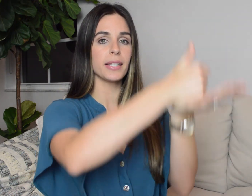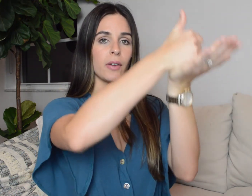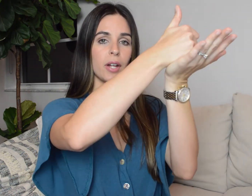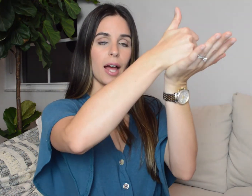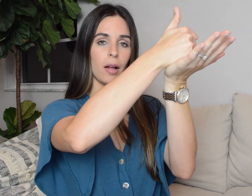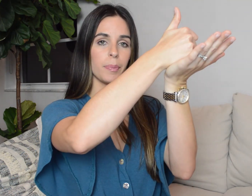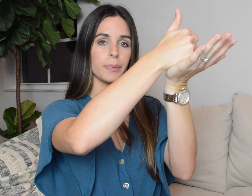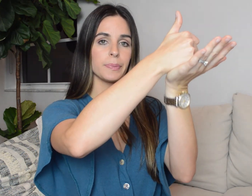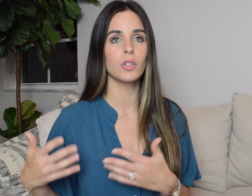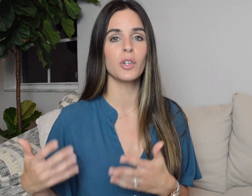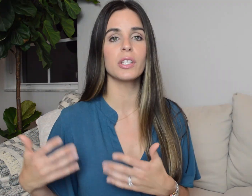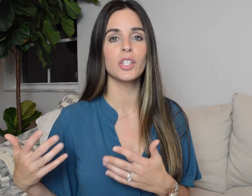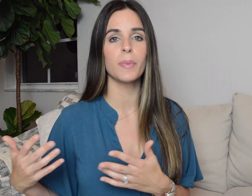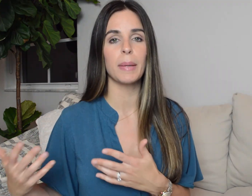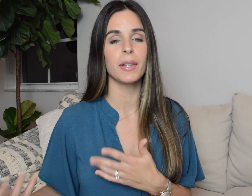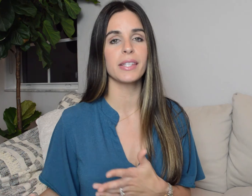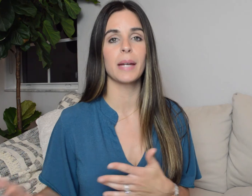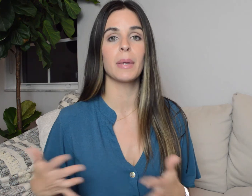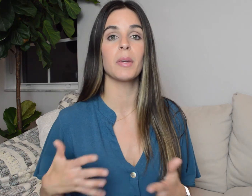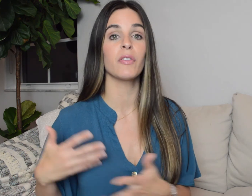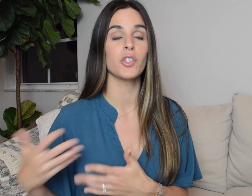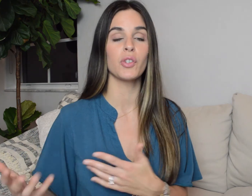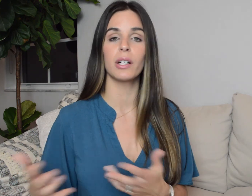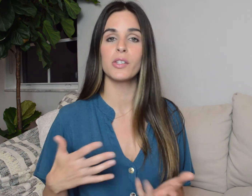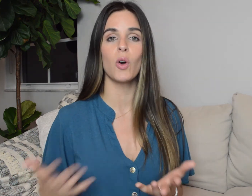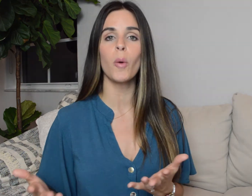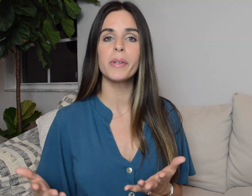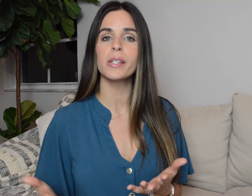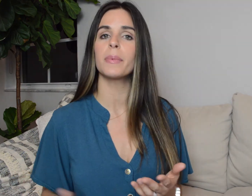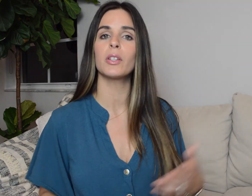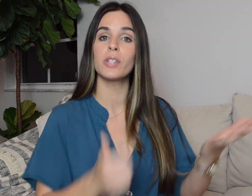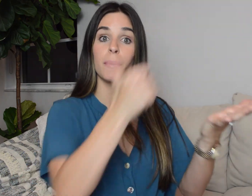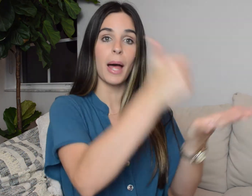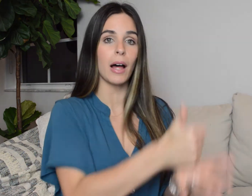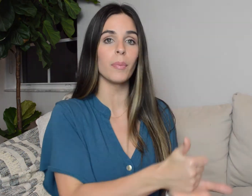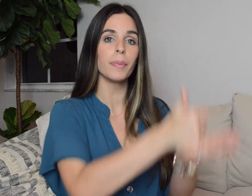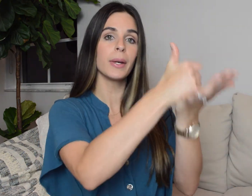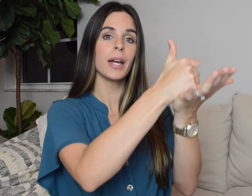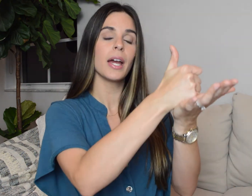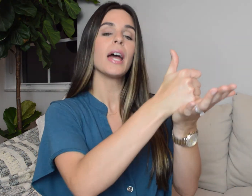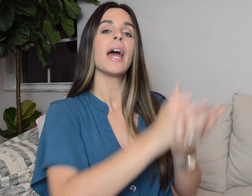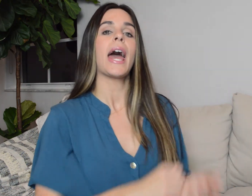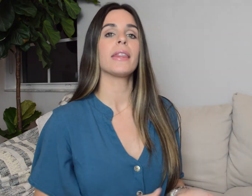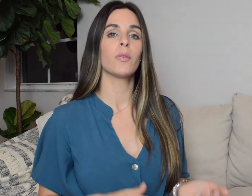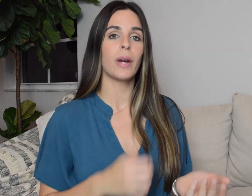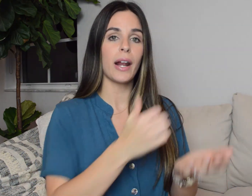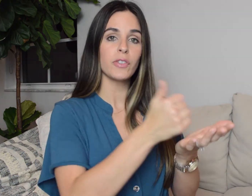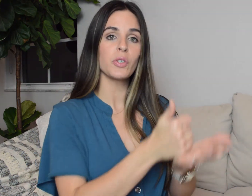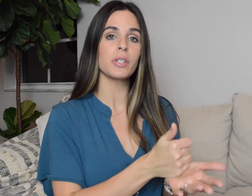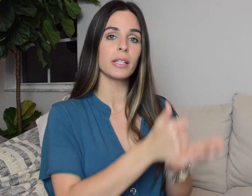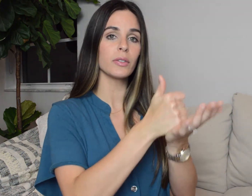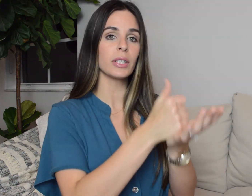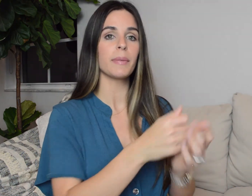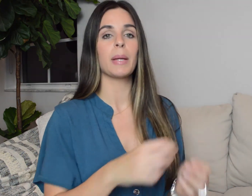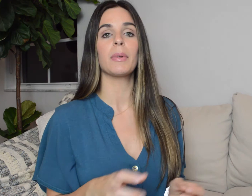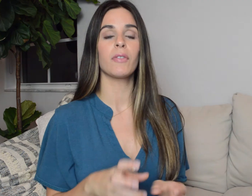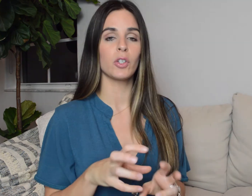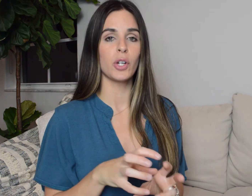down. Help. So you can teach your baby this sign. Maybe if they're struggling to open something, you tell them help. And then right after you signal it, maybe if they're trying to